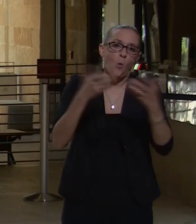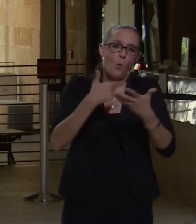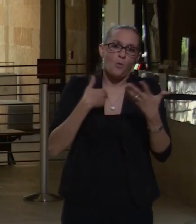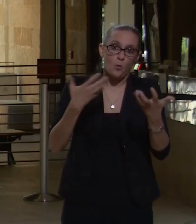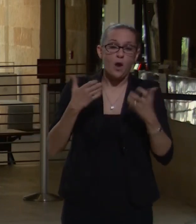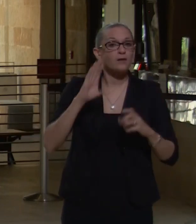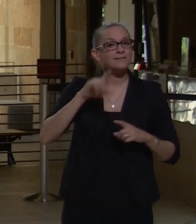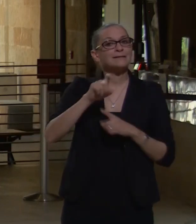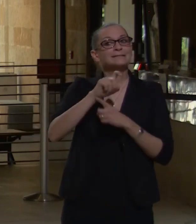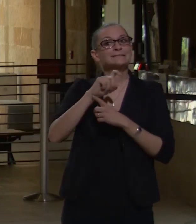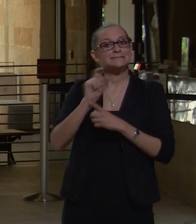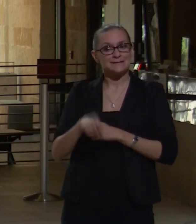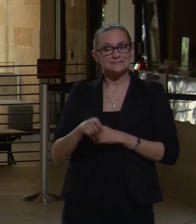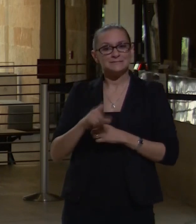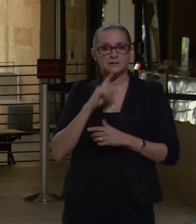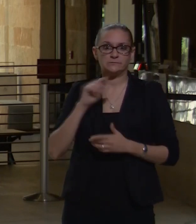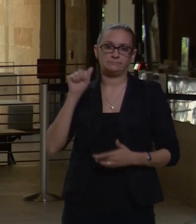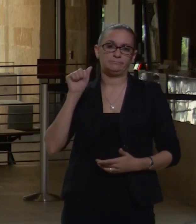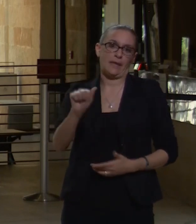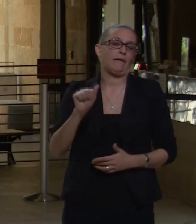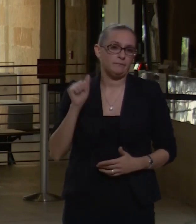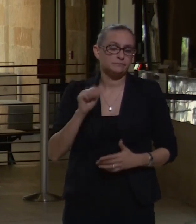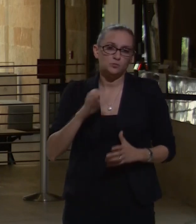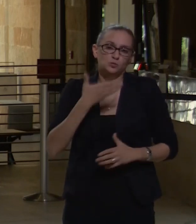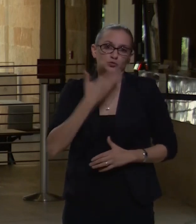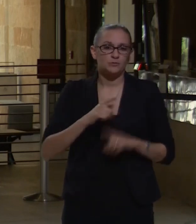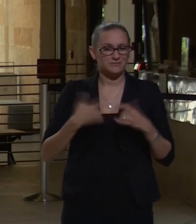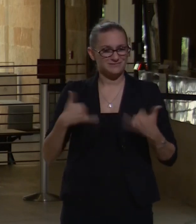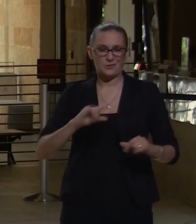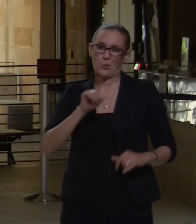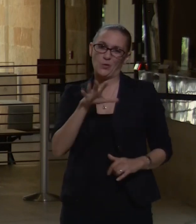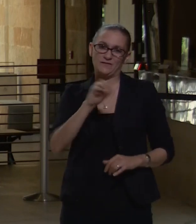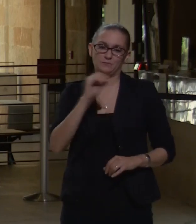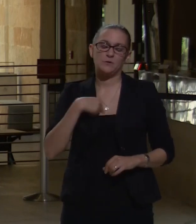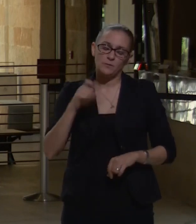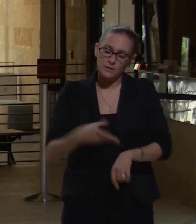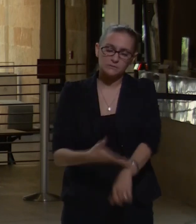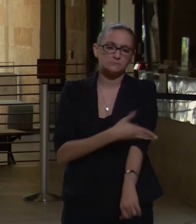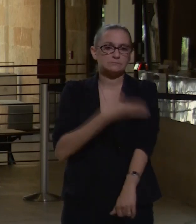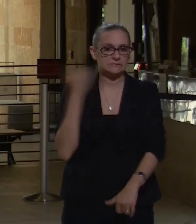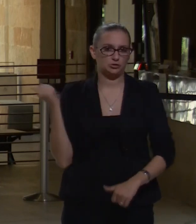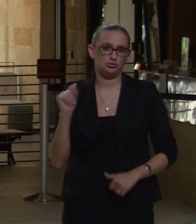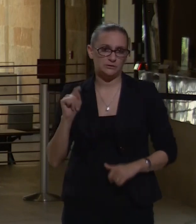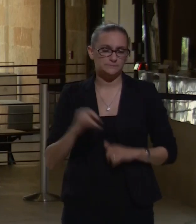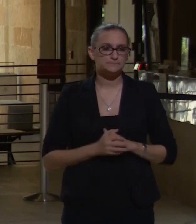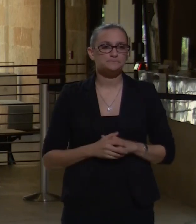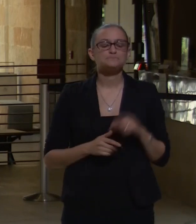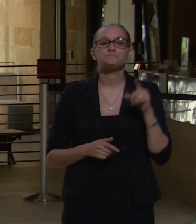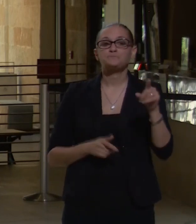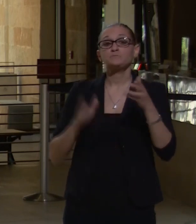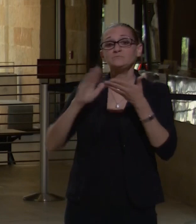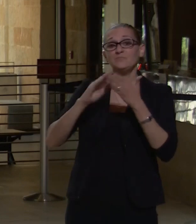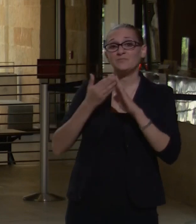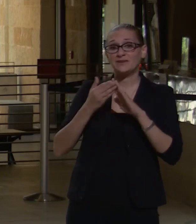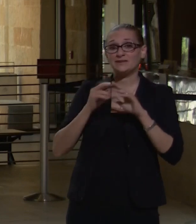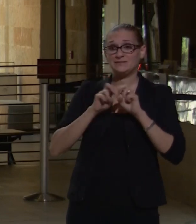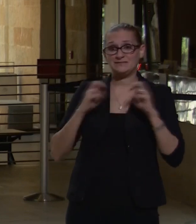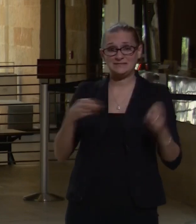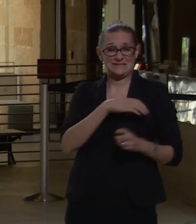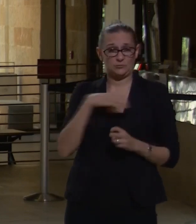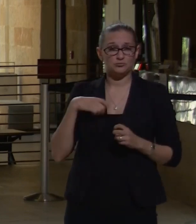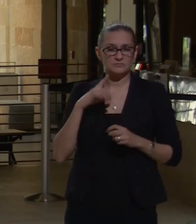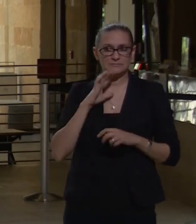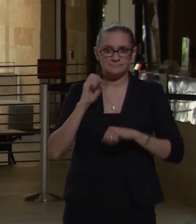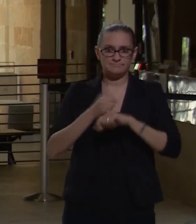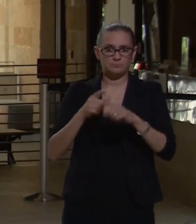but that only gives us to about 50%. We've got to do better. So the City Council is set to approve